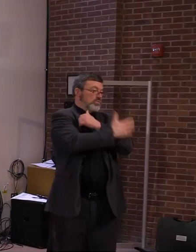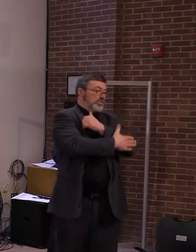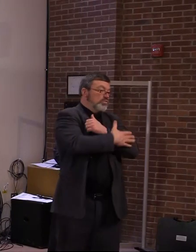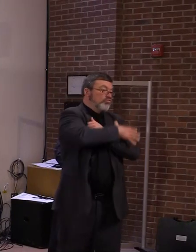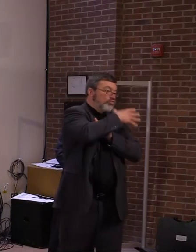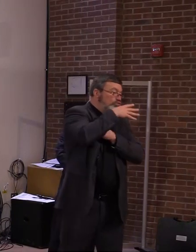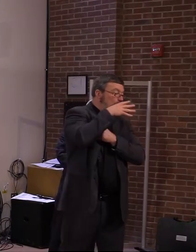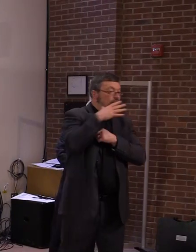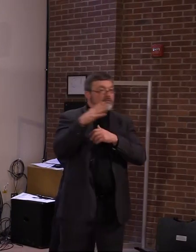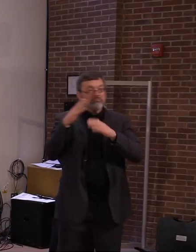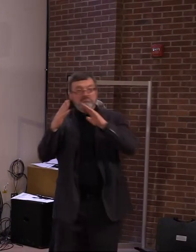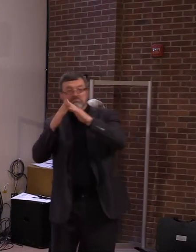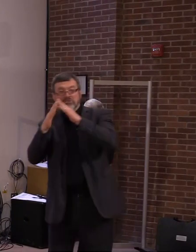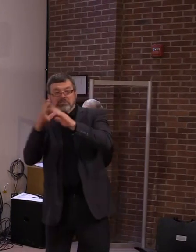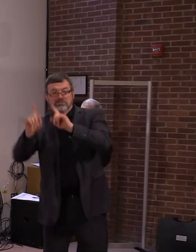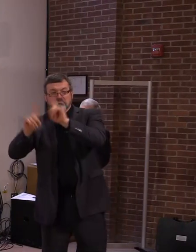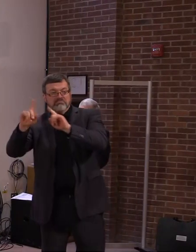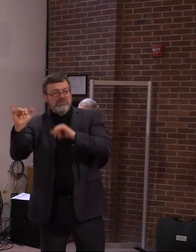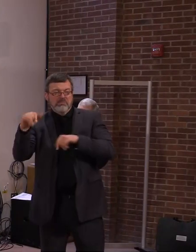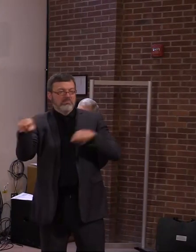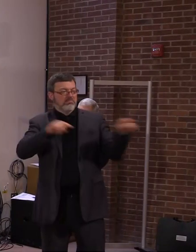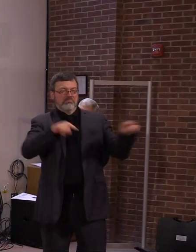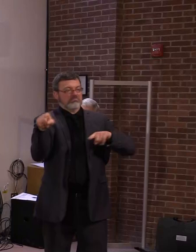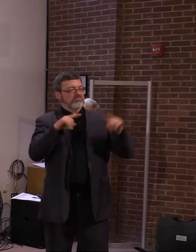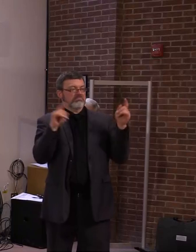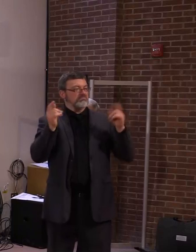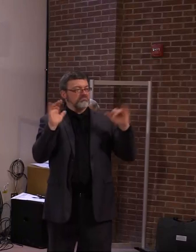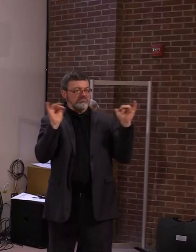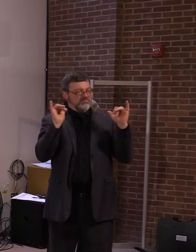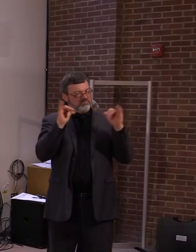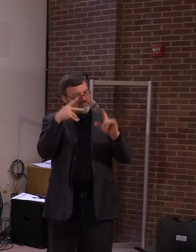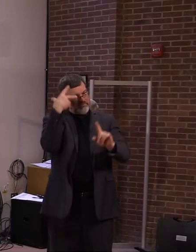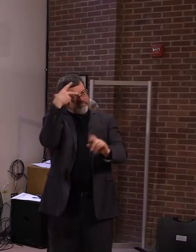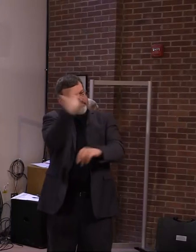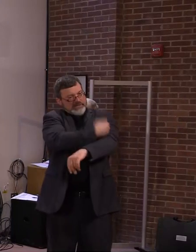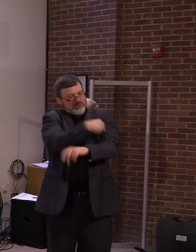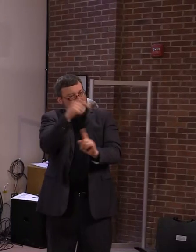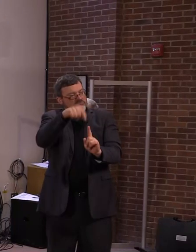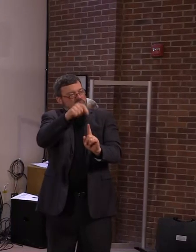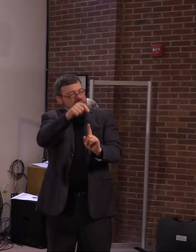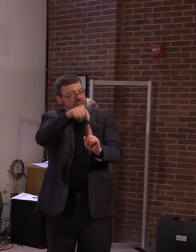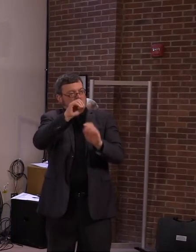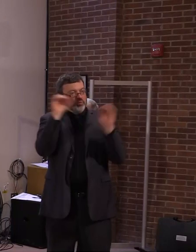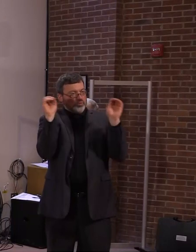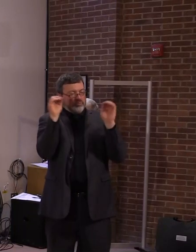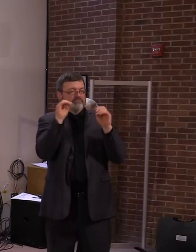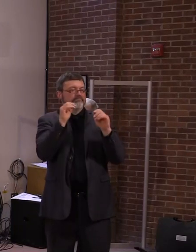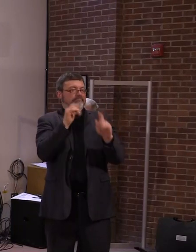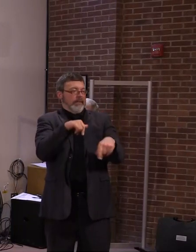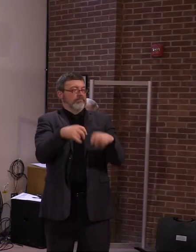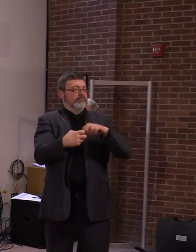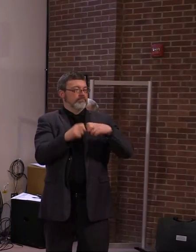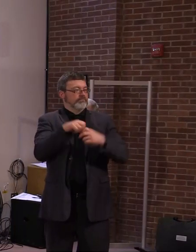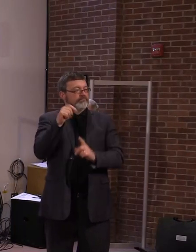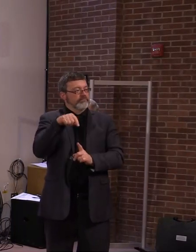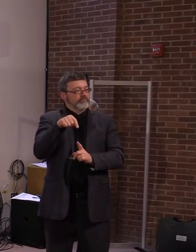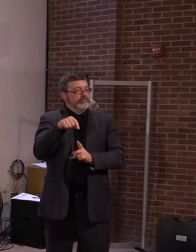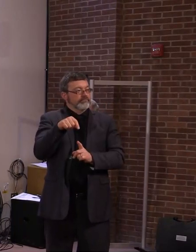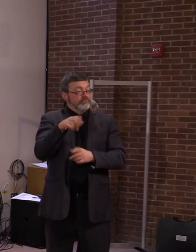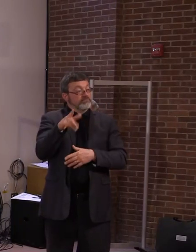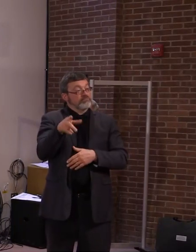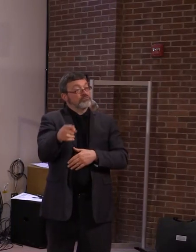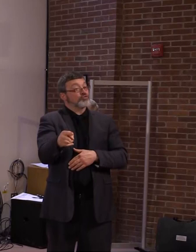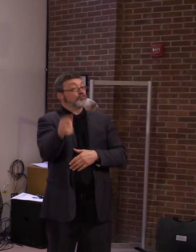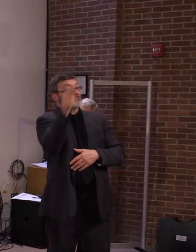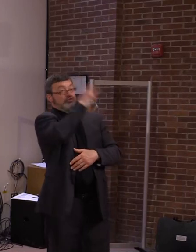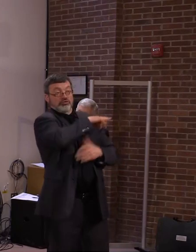for extra context, I actually was on the phone yesterday with my counterpart, my new counterpart from New York State,